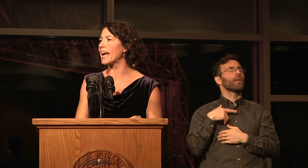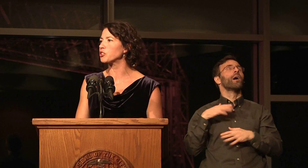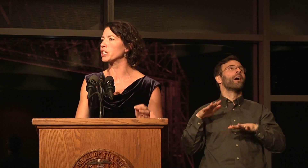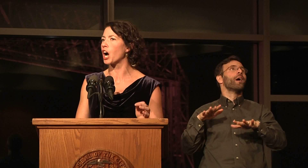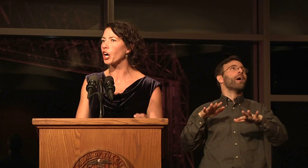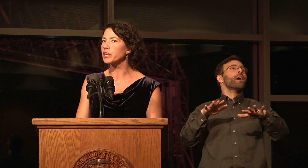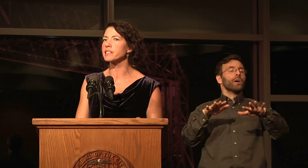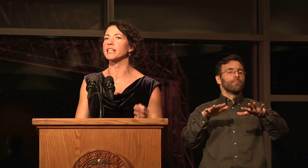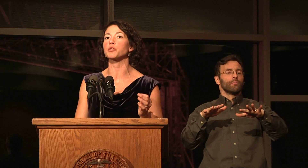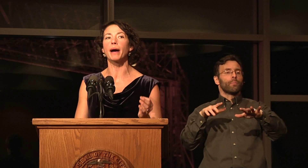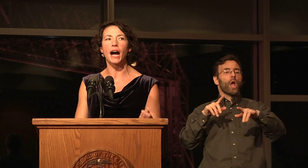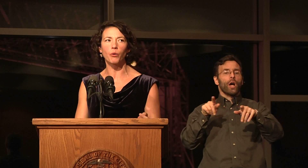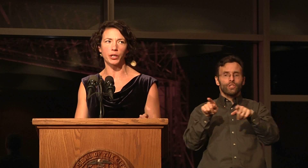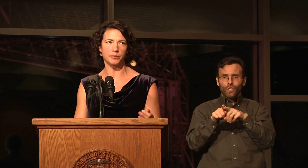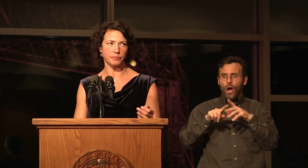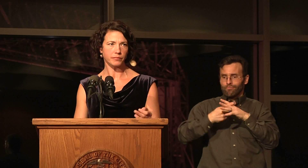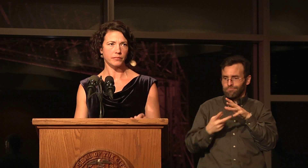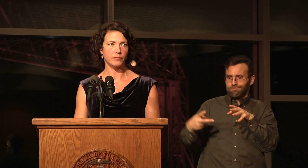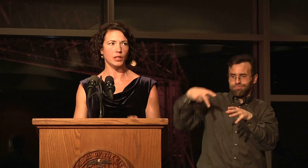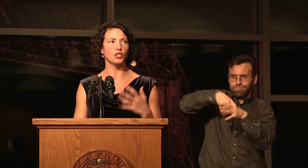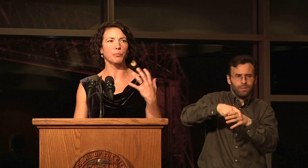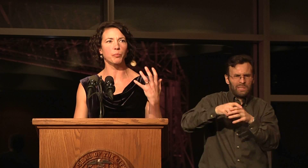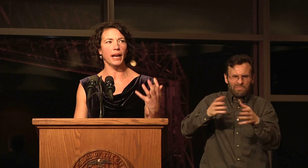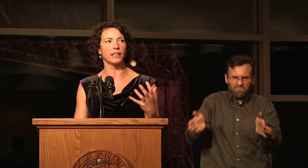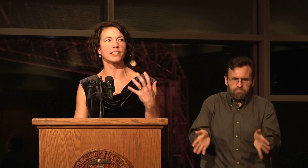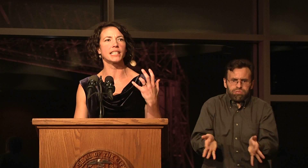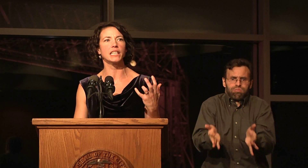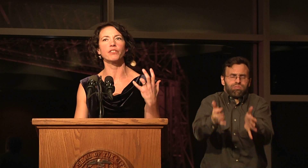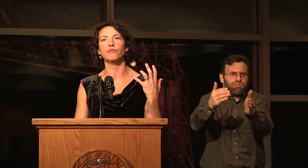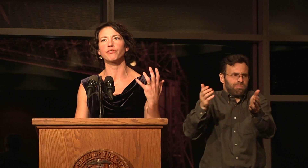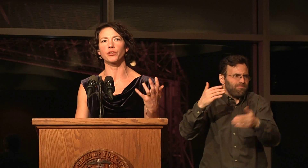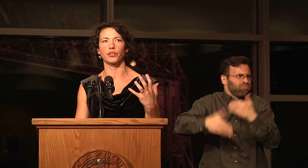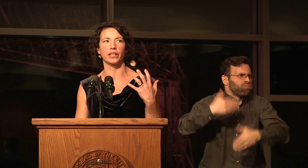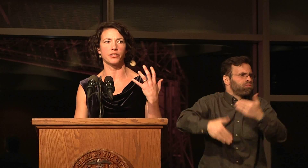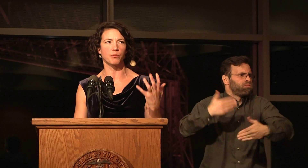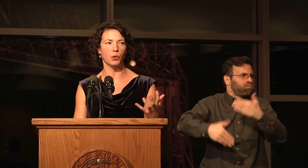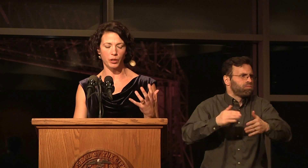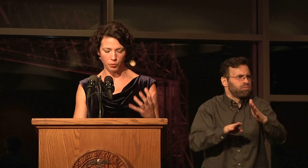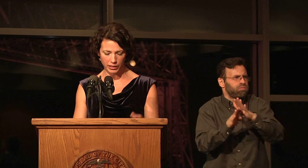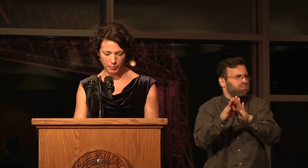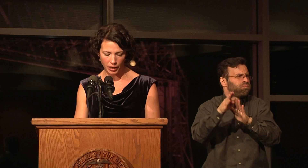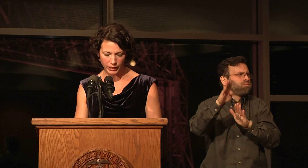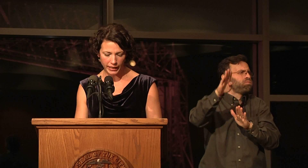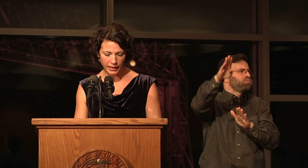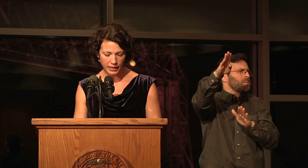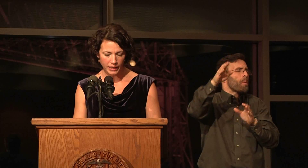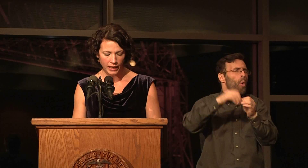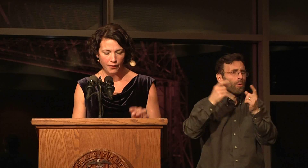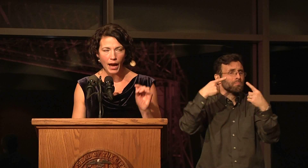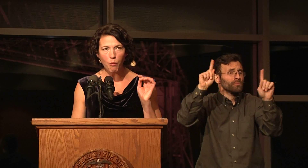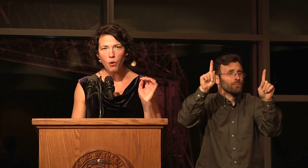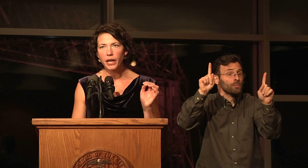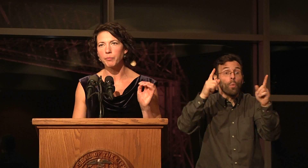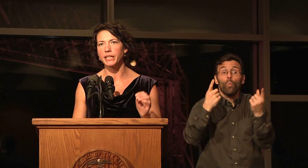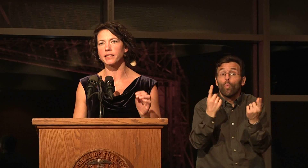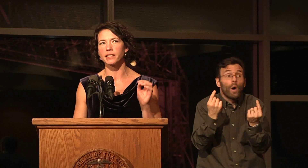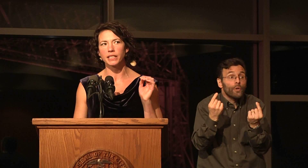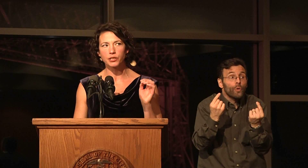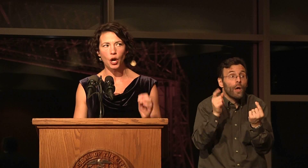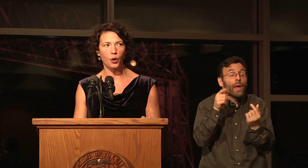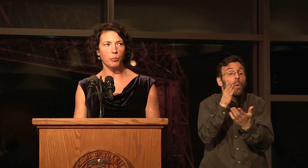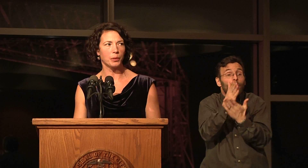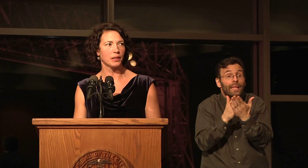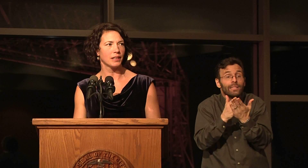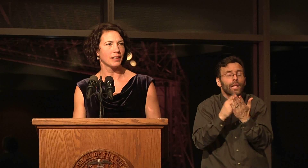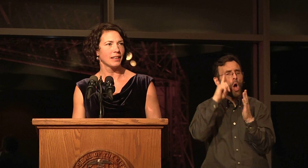momentum, but actually harness its power to propel us even further into more prosperity. That one piece